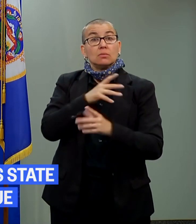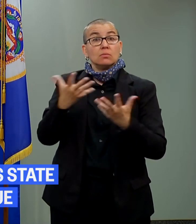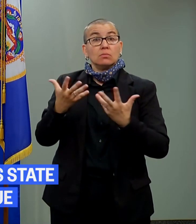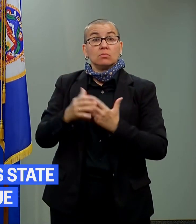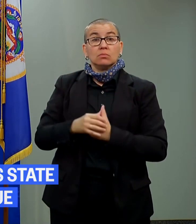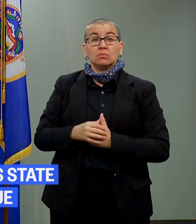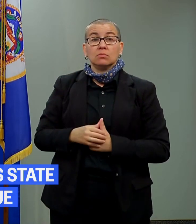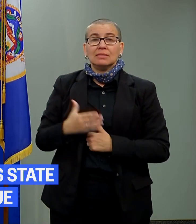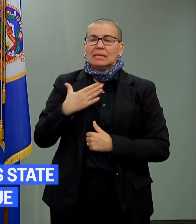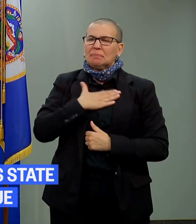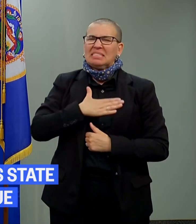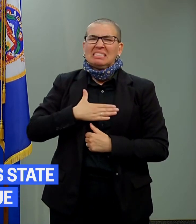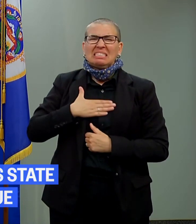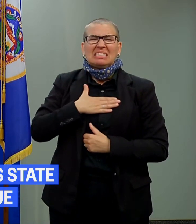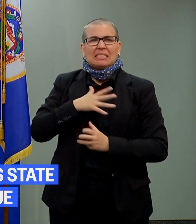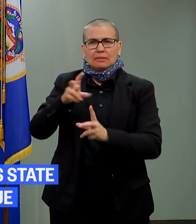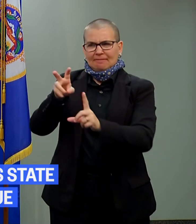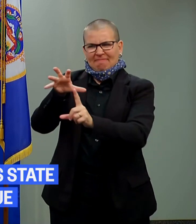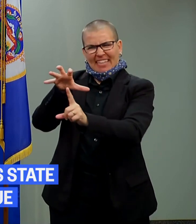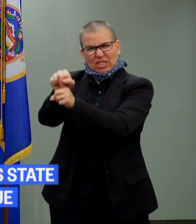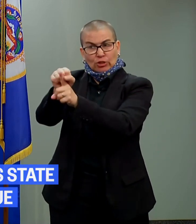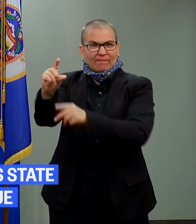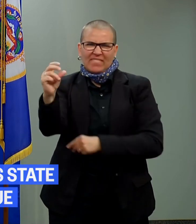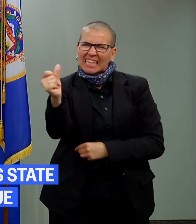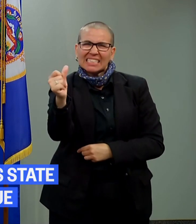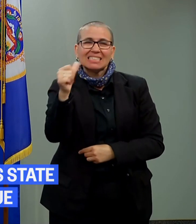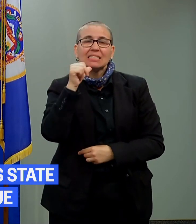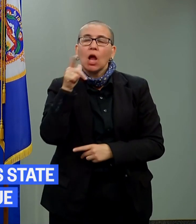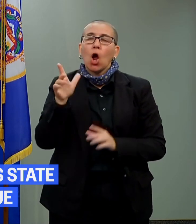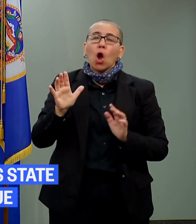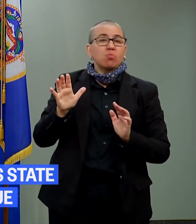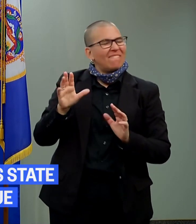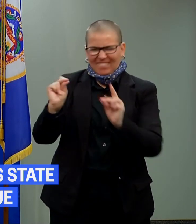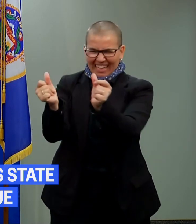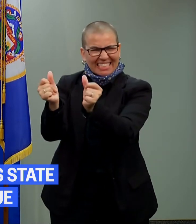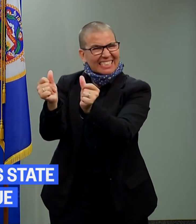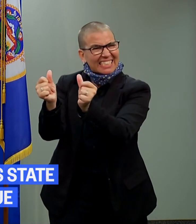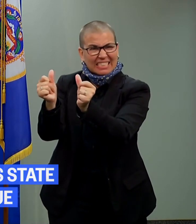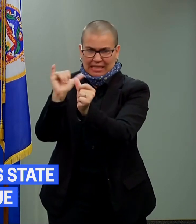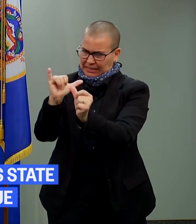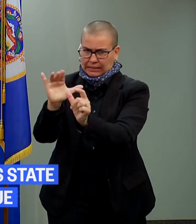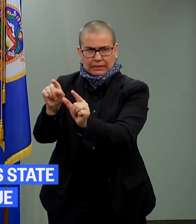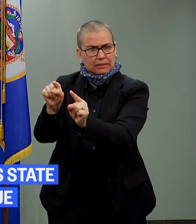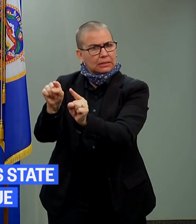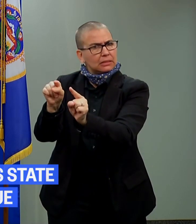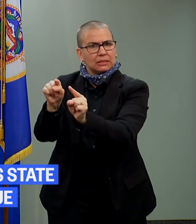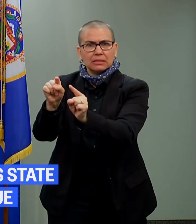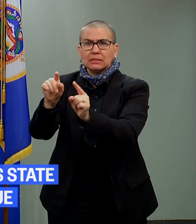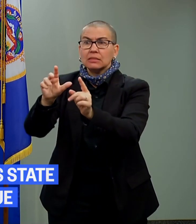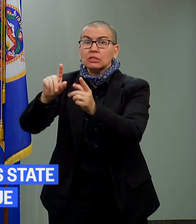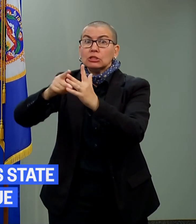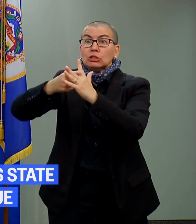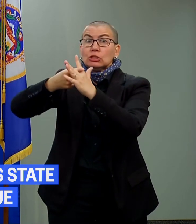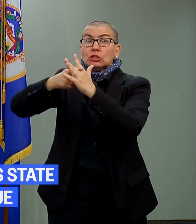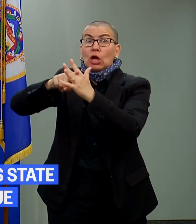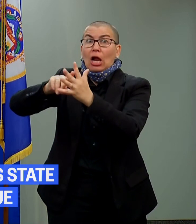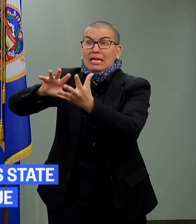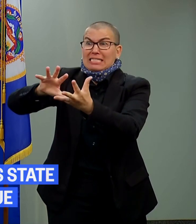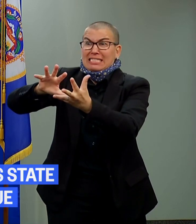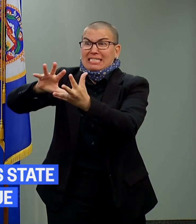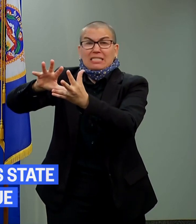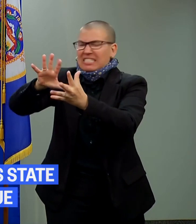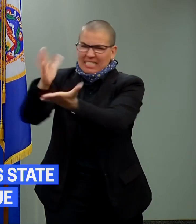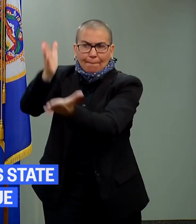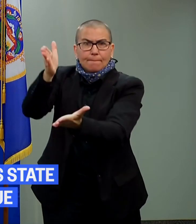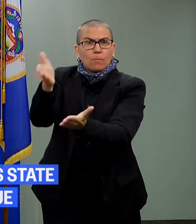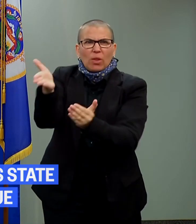Speed is of the essence. Stop the violence. Stop the criminal activity. Do not sit